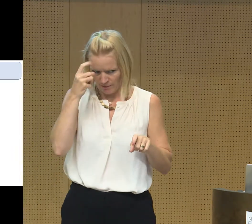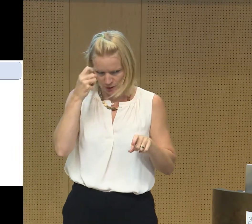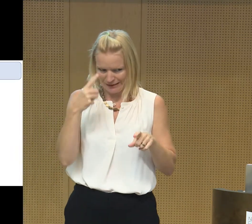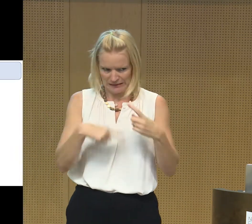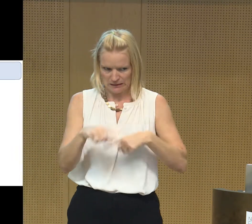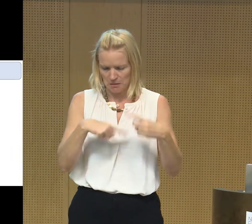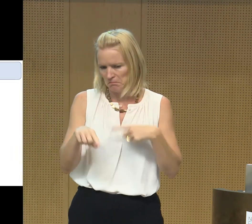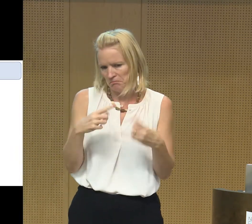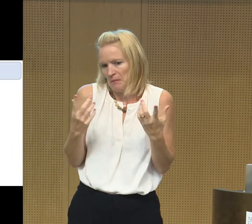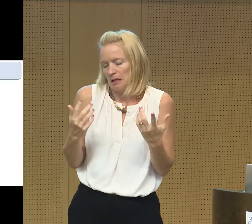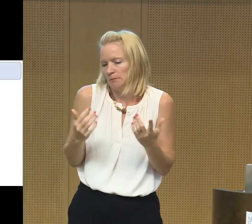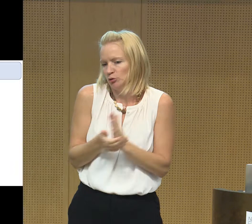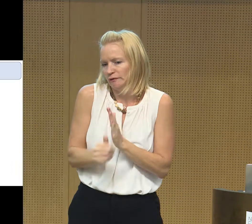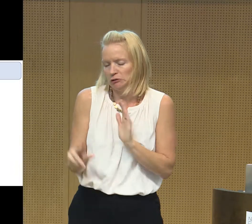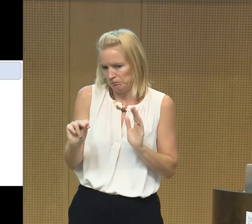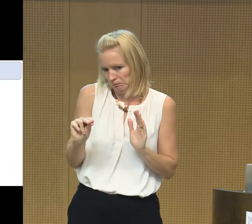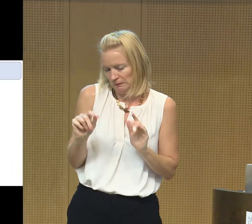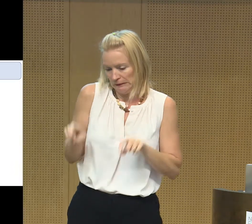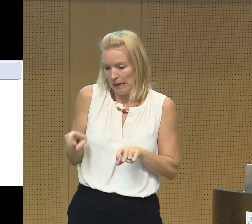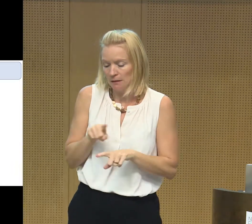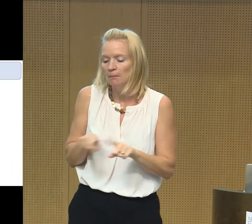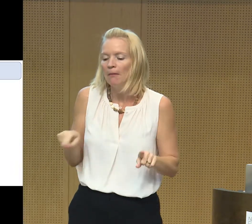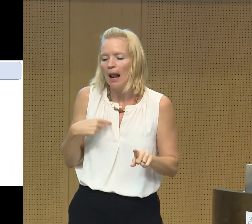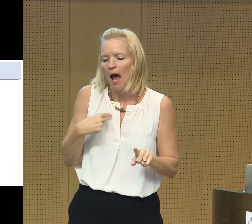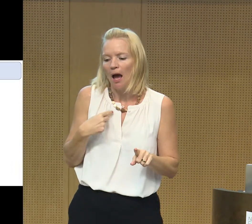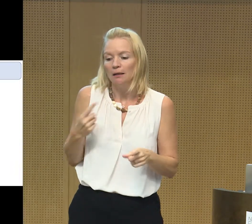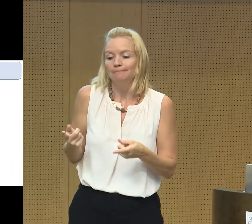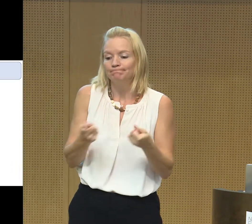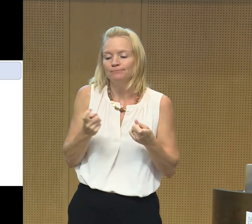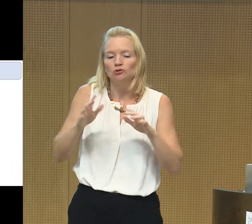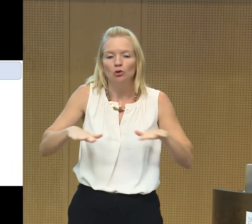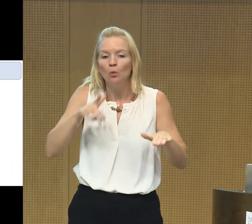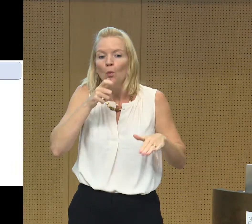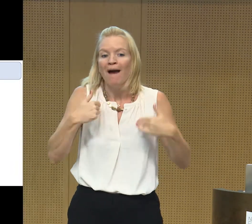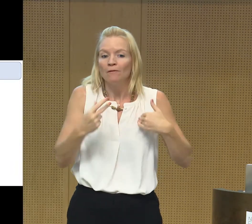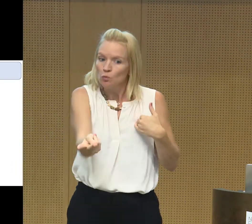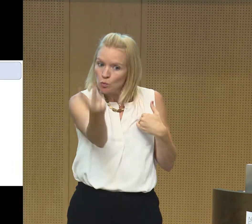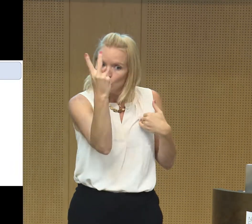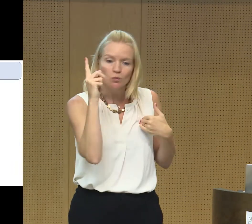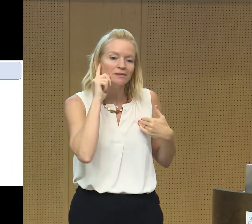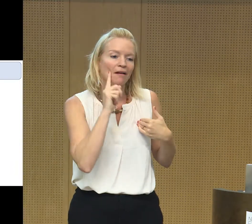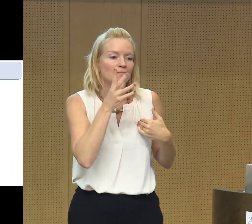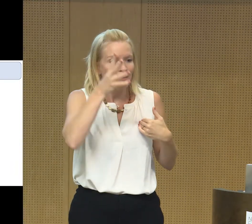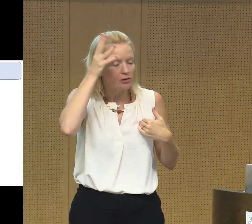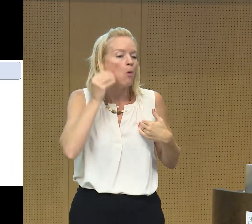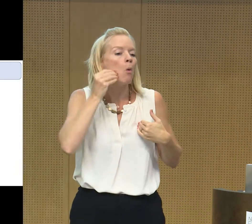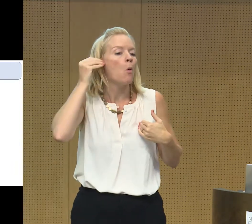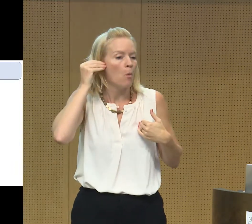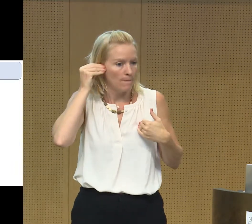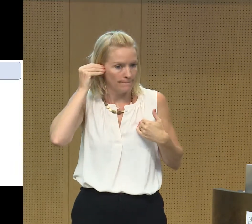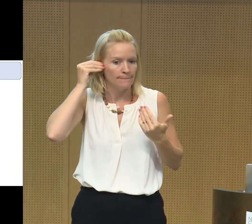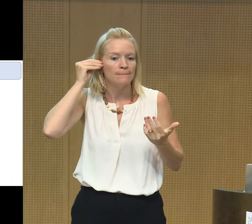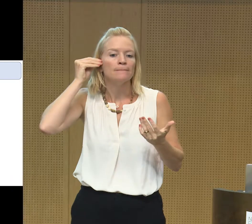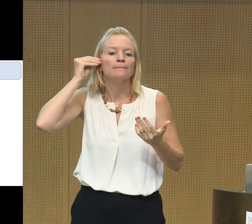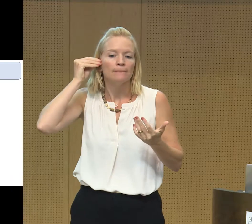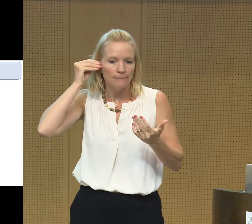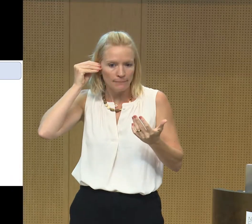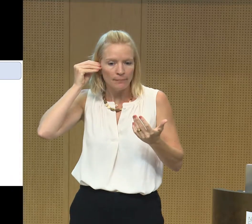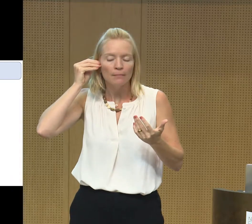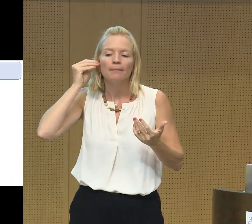I wasn't testing the children's comprehension of sign language, but these are children who have parents at